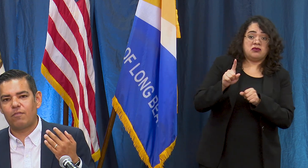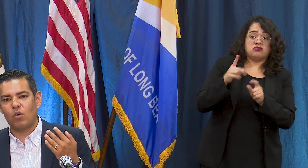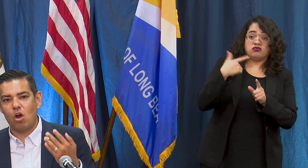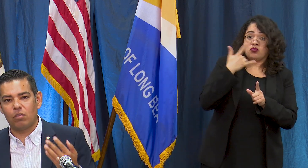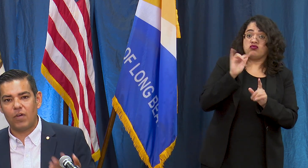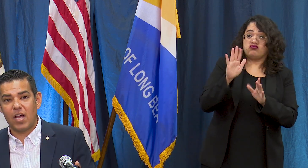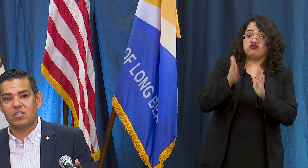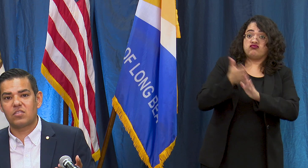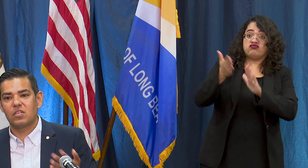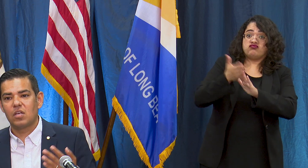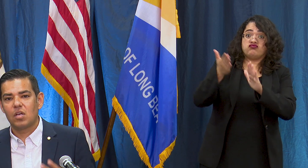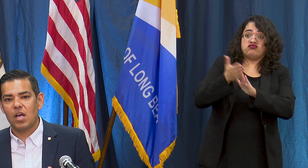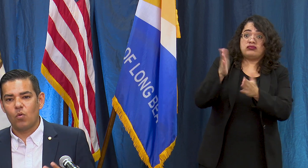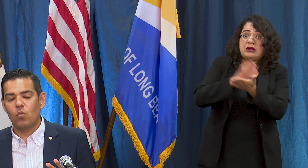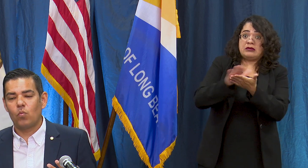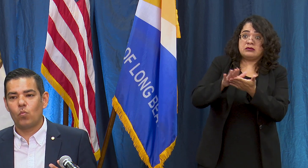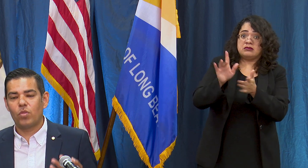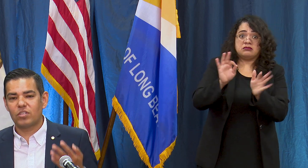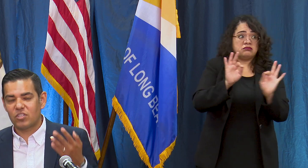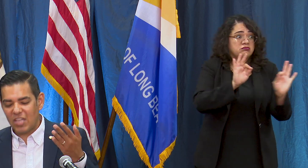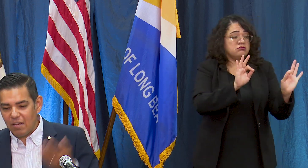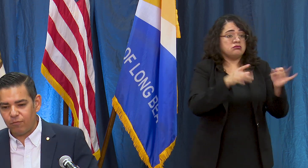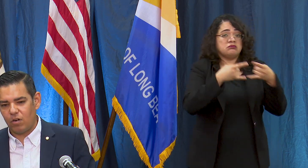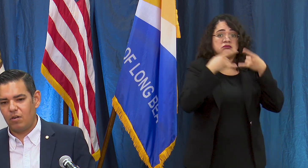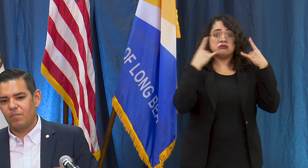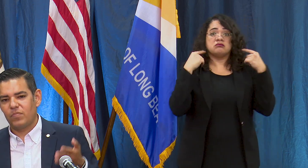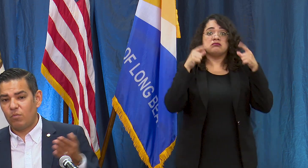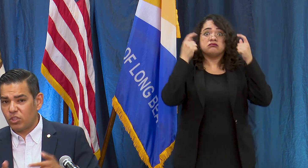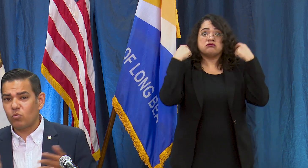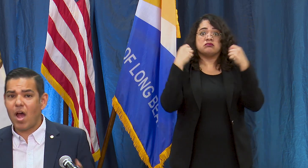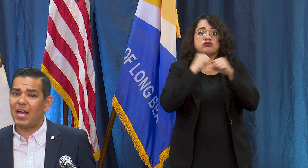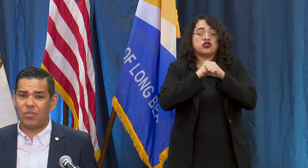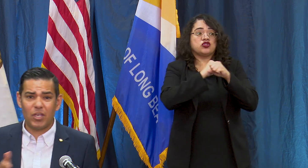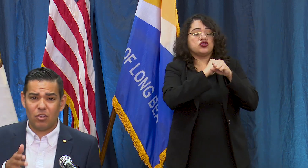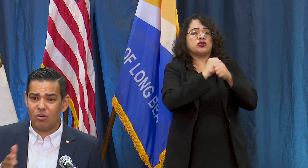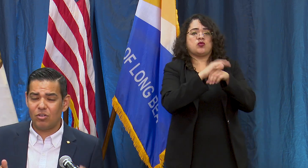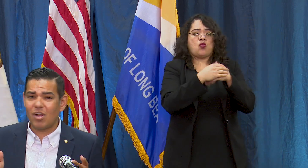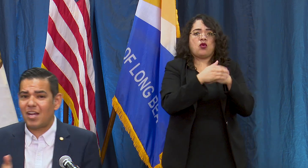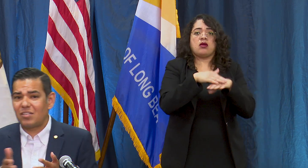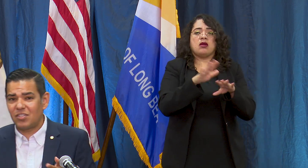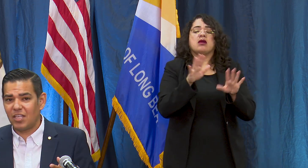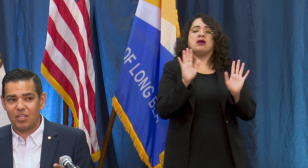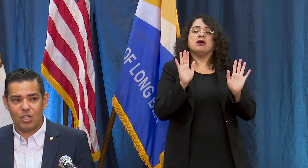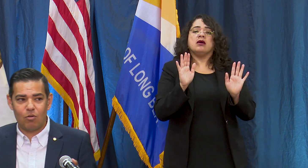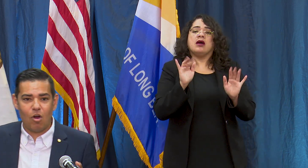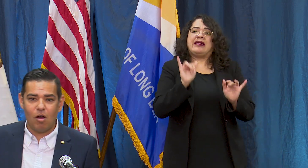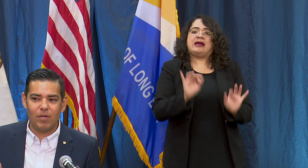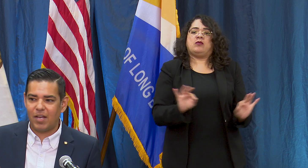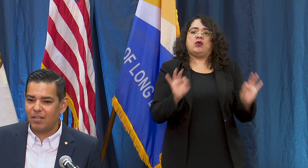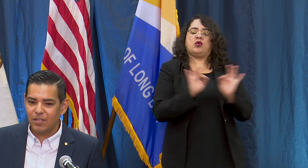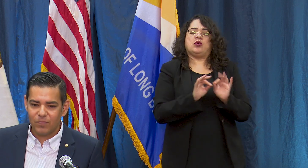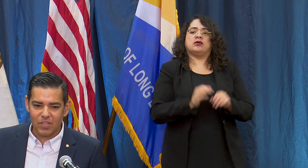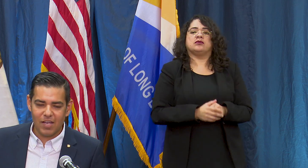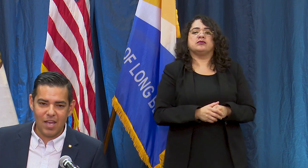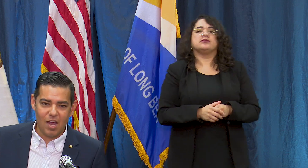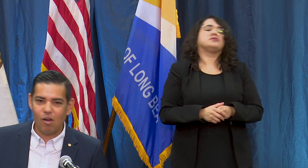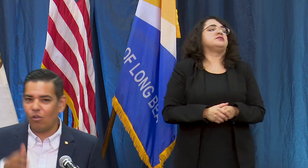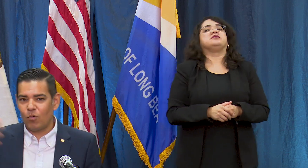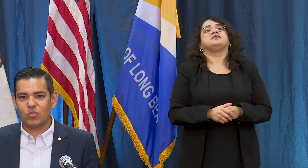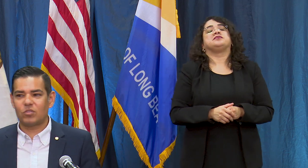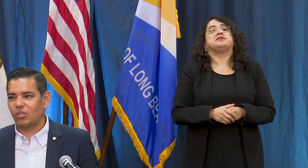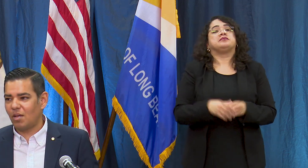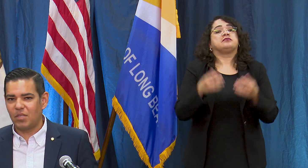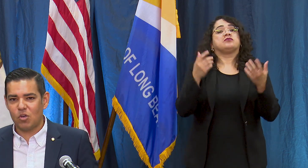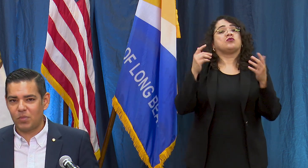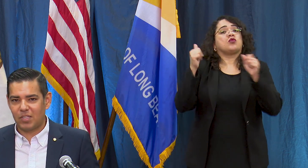think that for all of us, the safer, and which is why I think you're not going to see, all